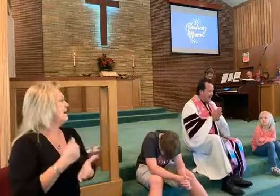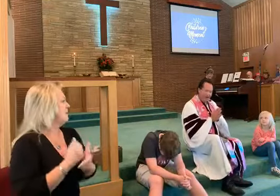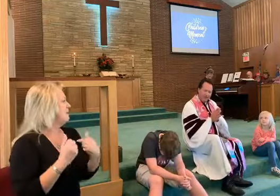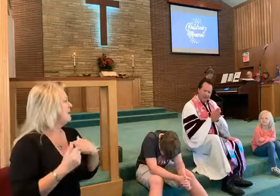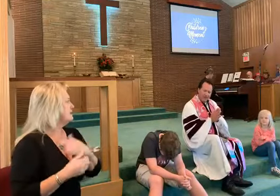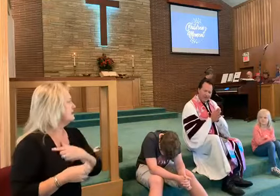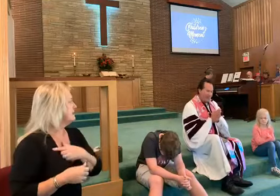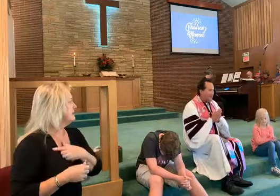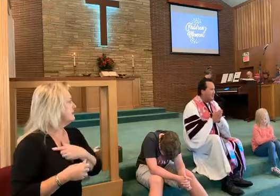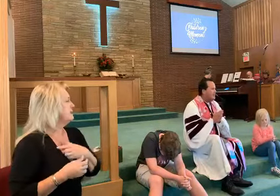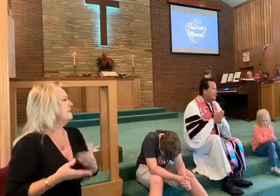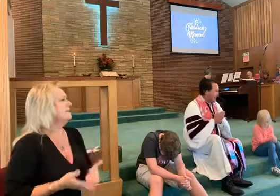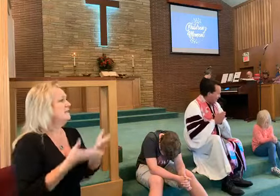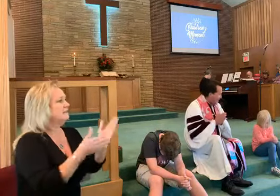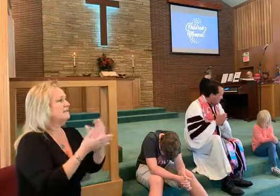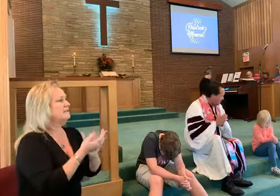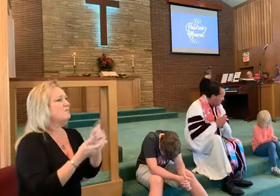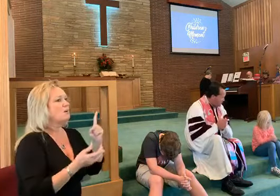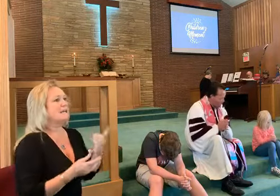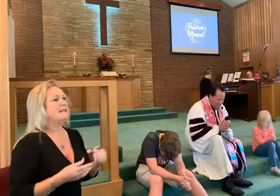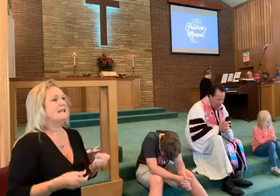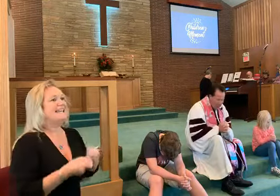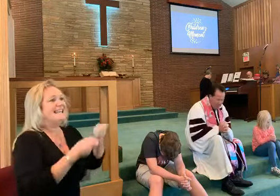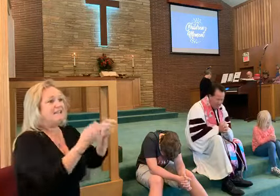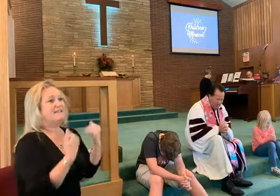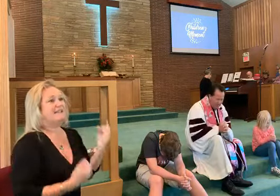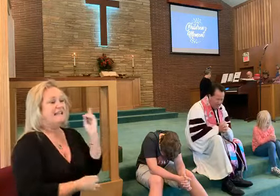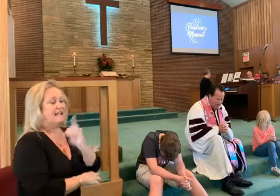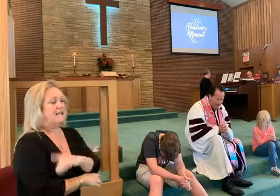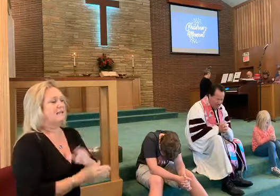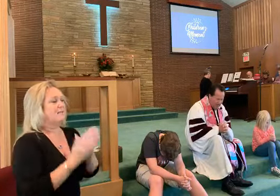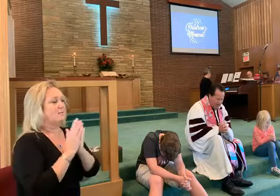figure out how to give someone a gift today. Will you join me in prayer?